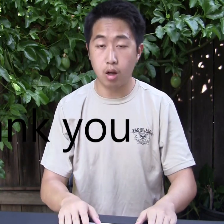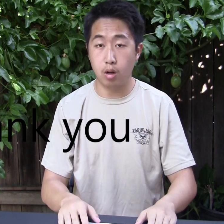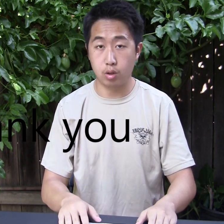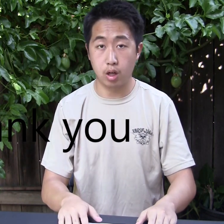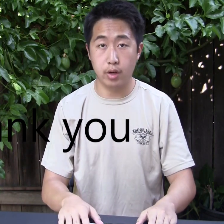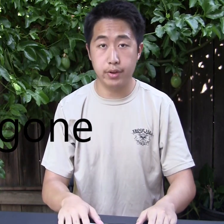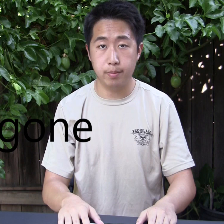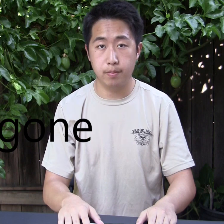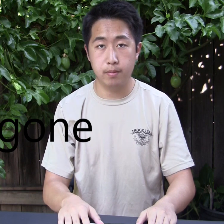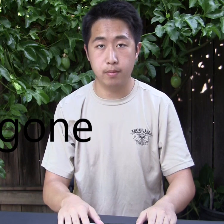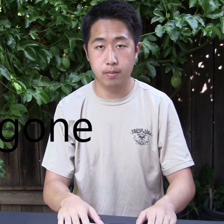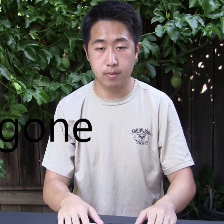All gone.